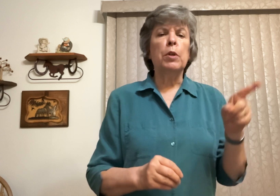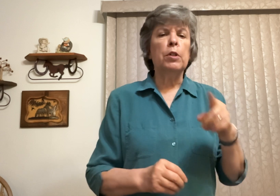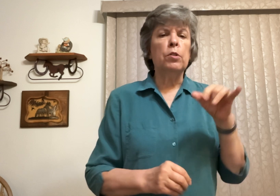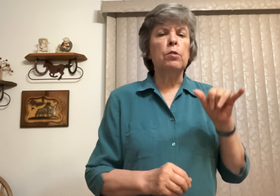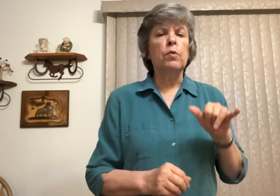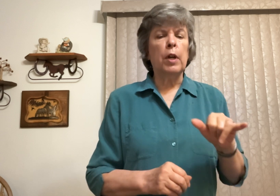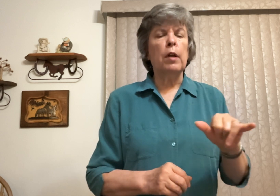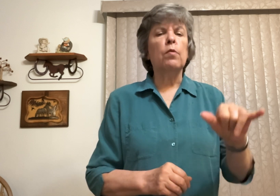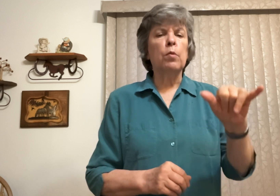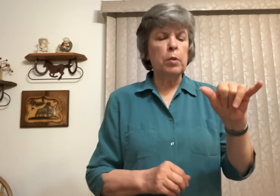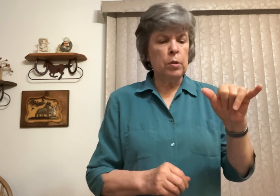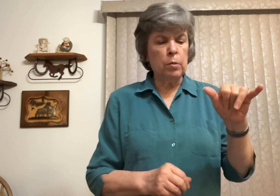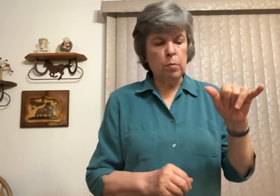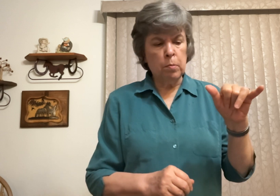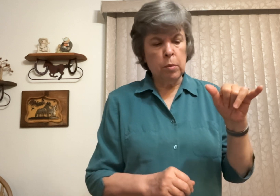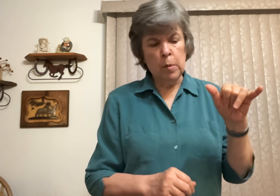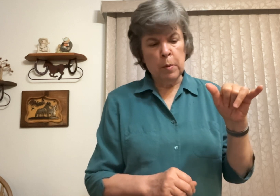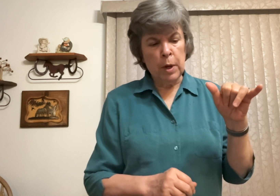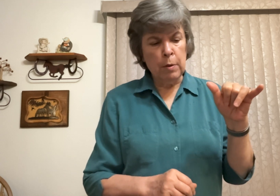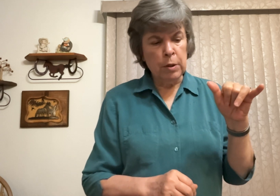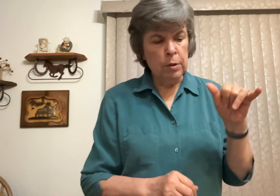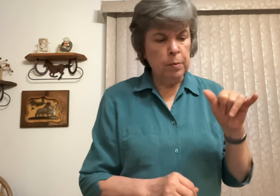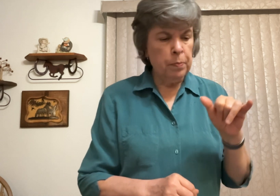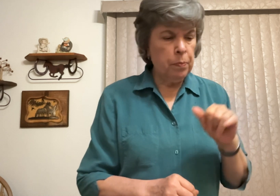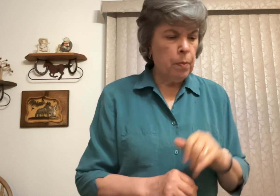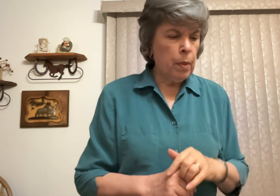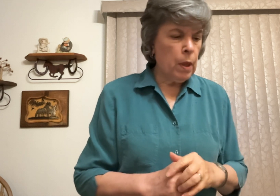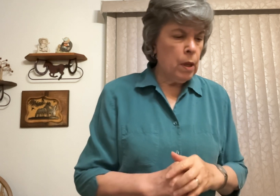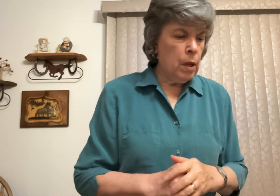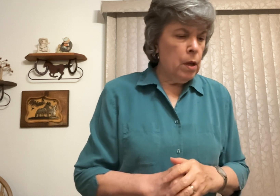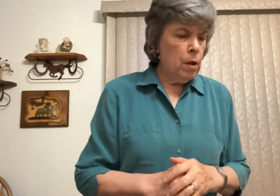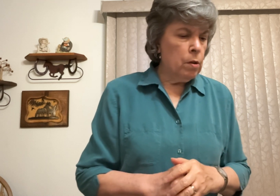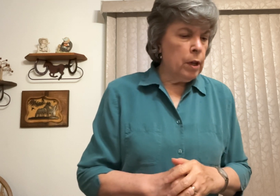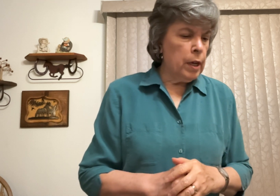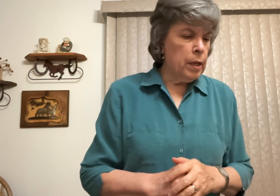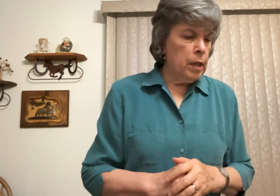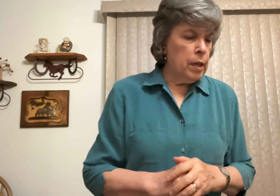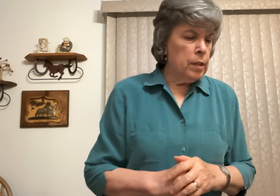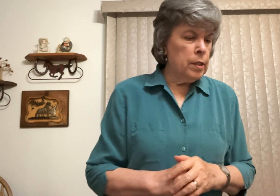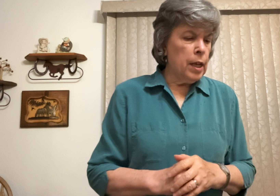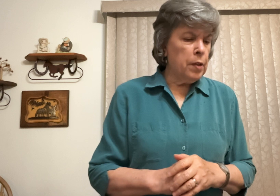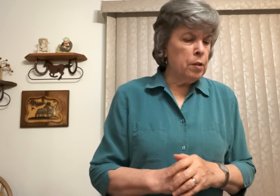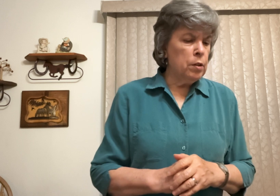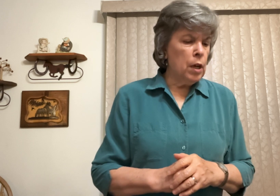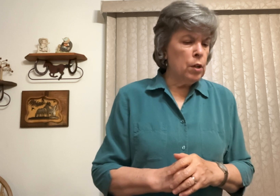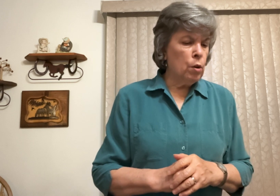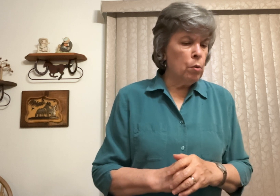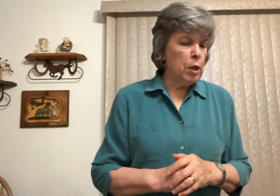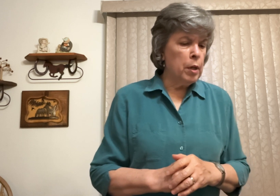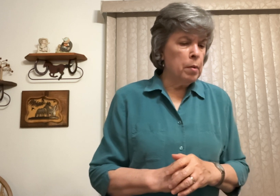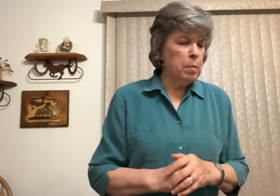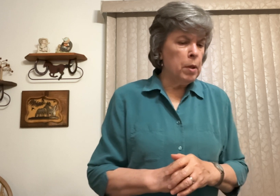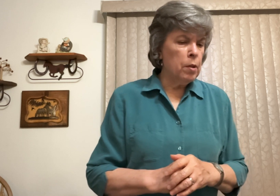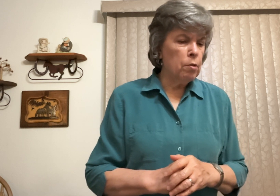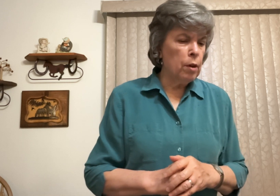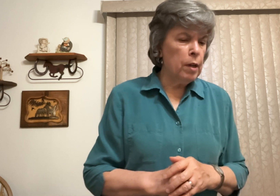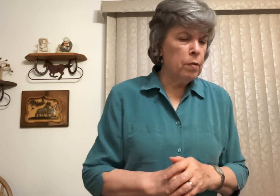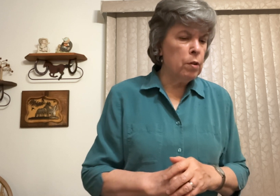could just do forever, which is probably what I would do. Okay. Death could not hold him. The grave could